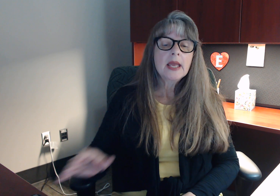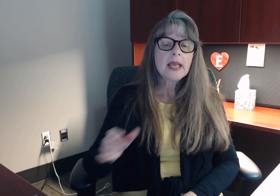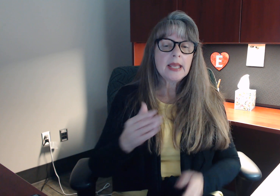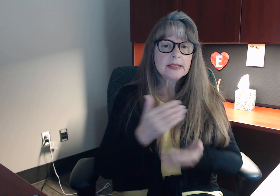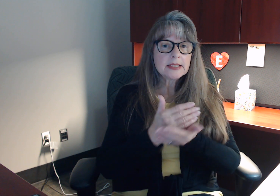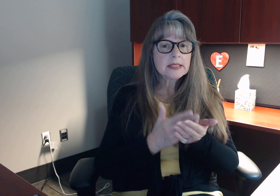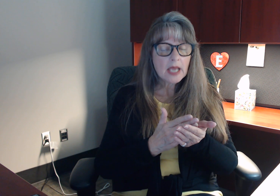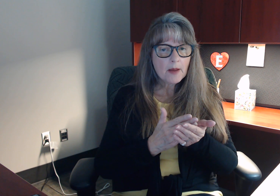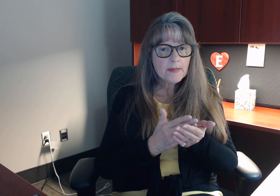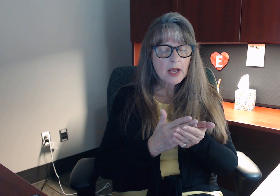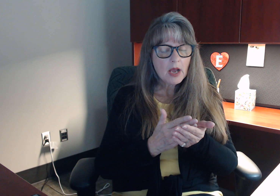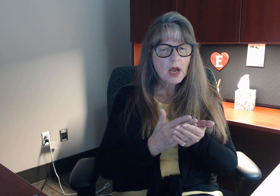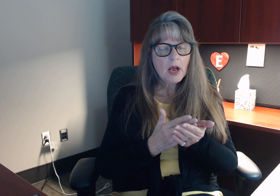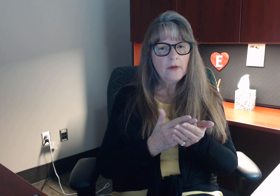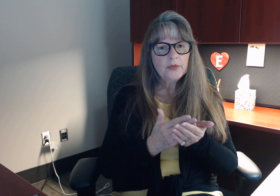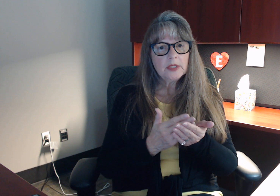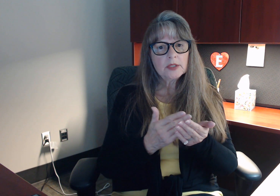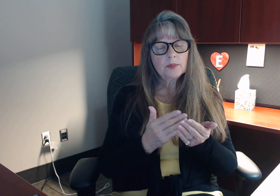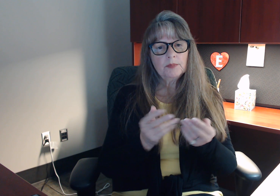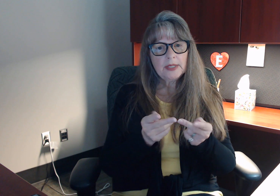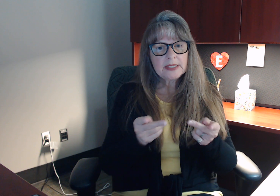And some of these places that